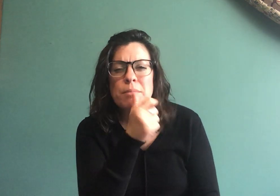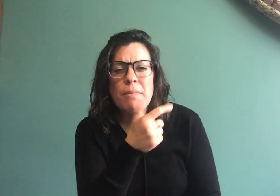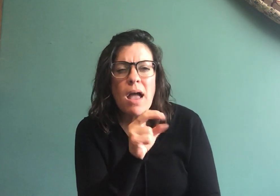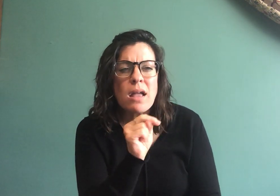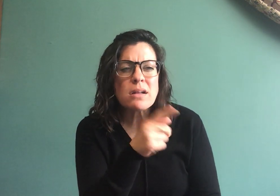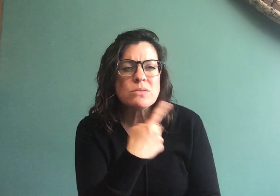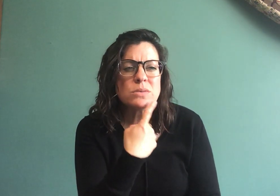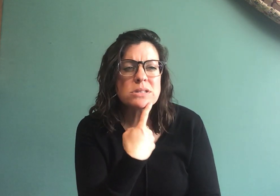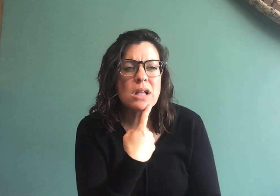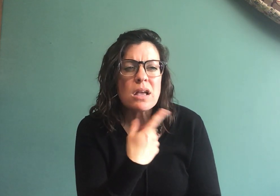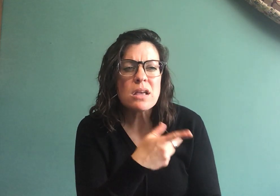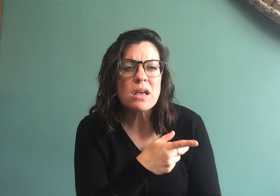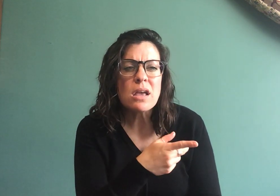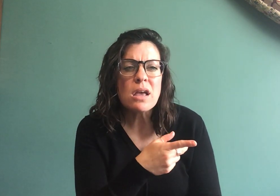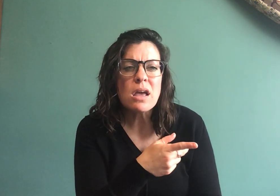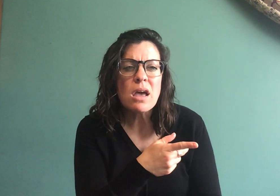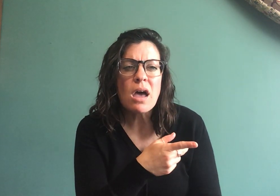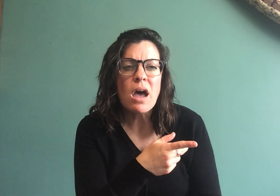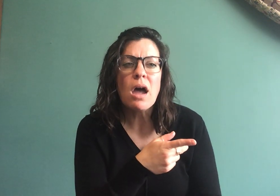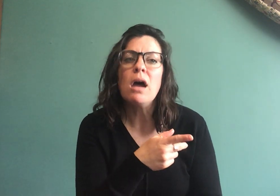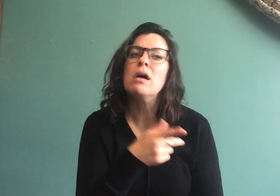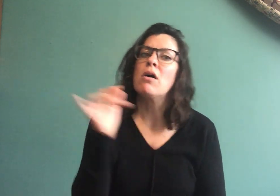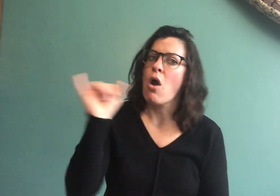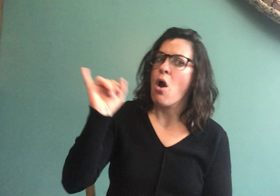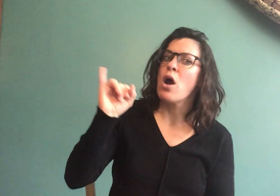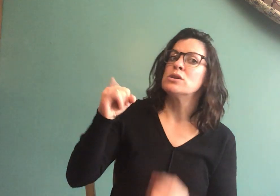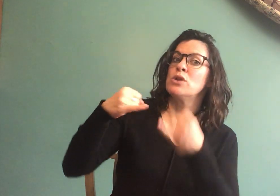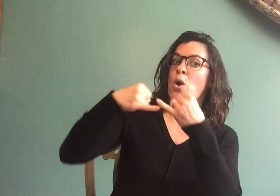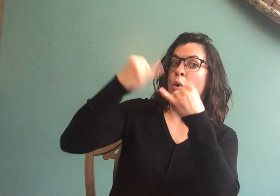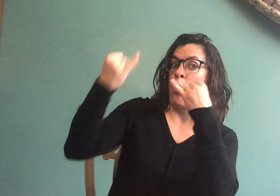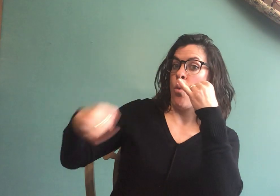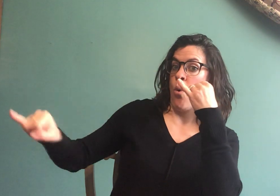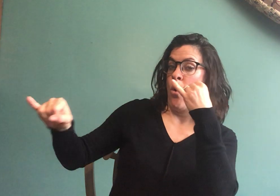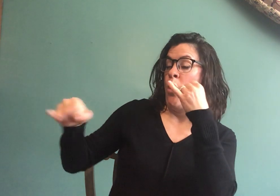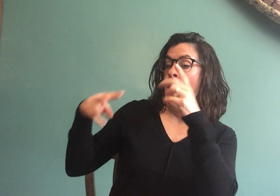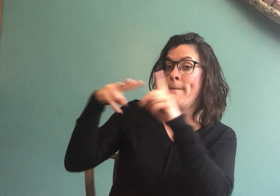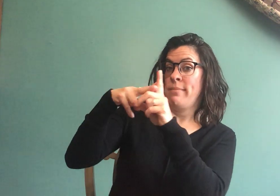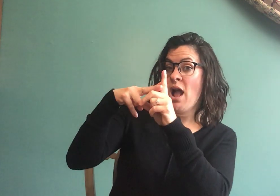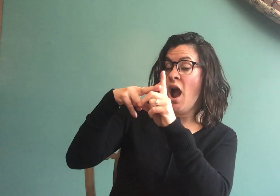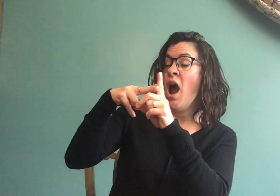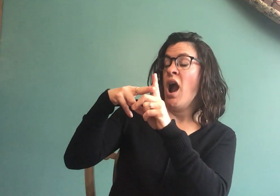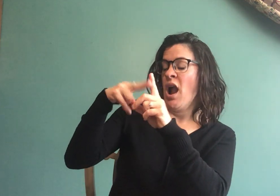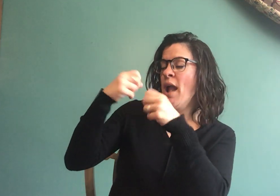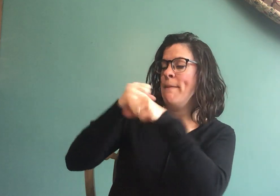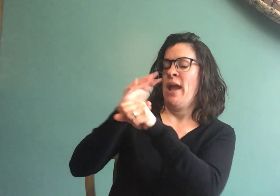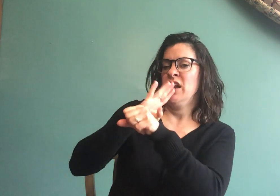the. Okay, make sure there's no exposed wires. If it is a power